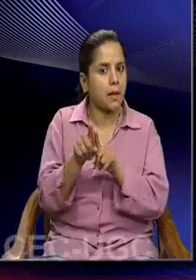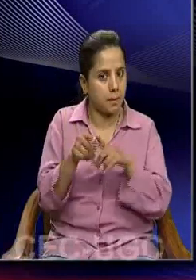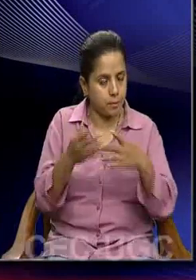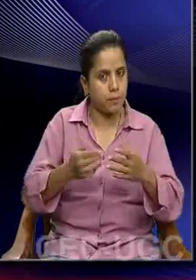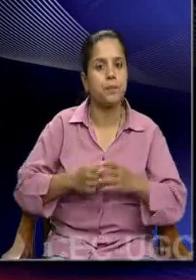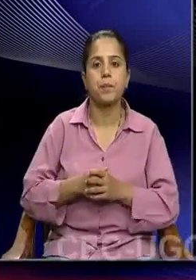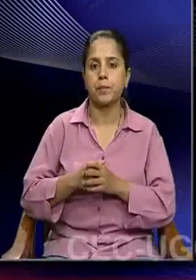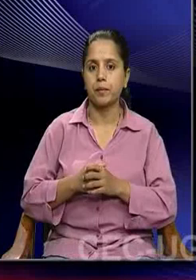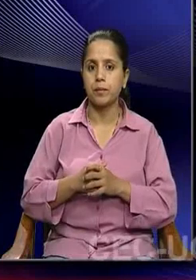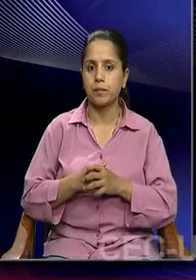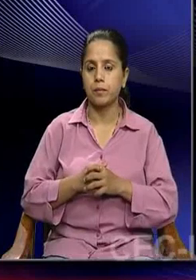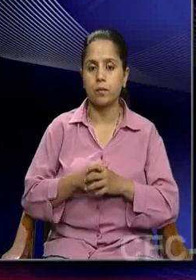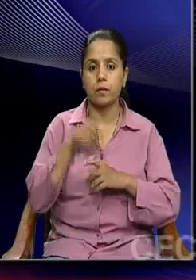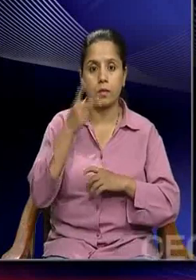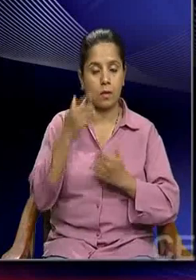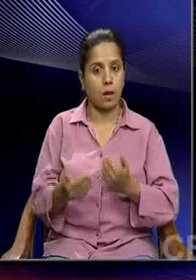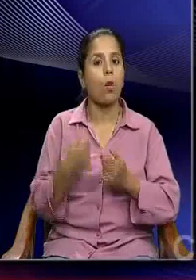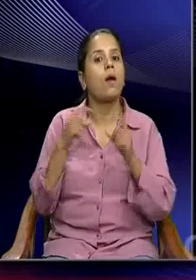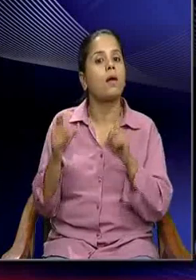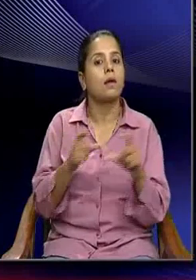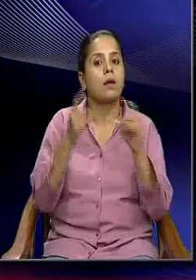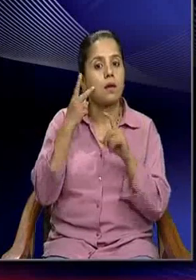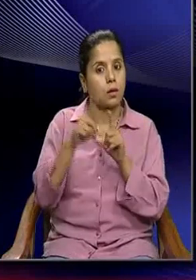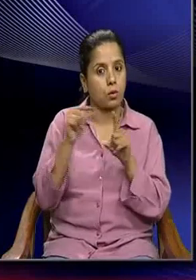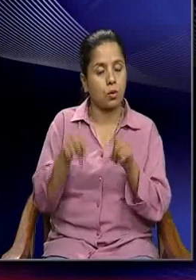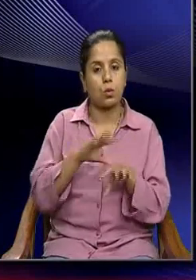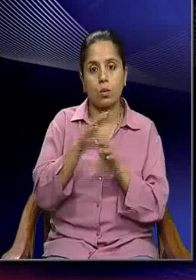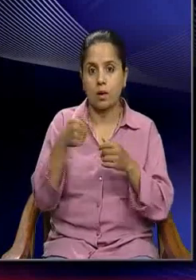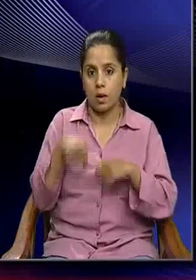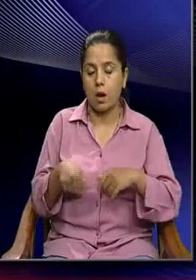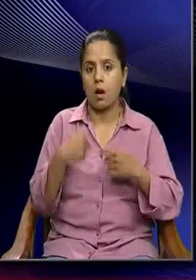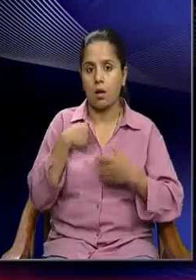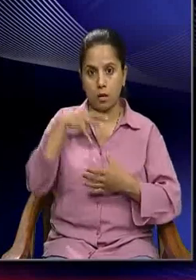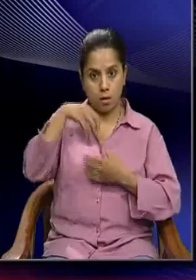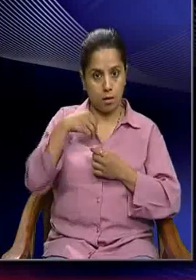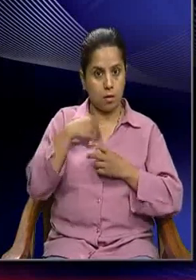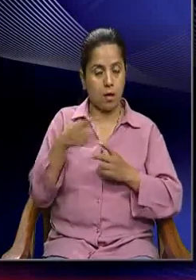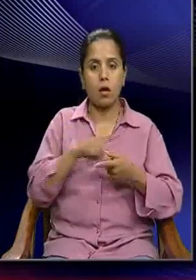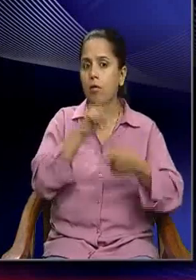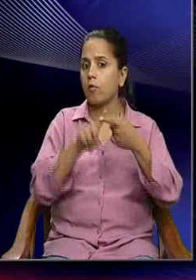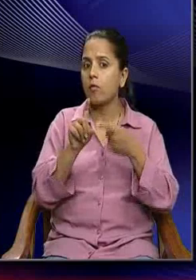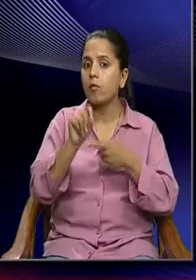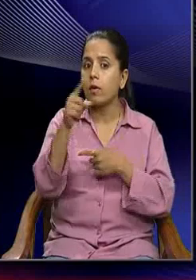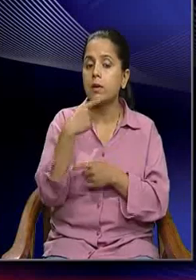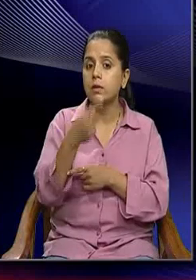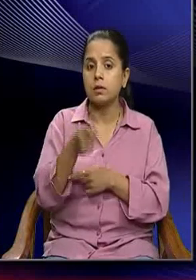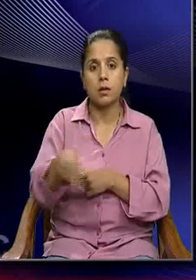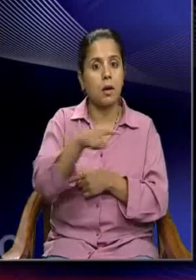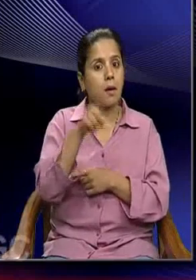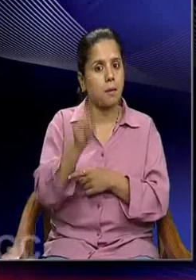Alright, so in taking care of our inner growth, the first is that there has to be